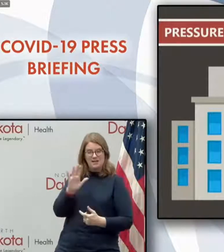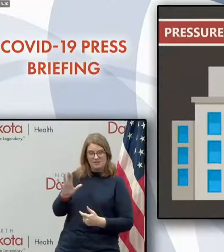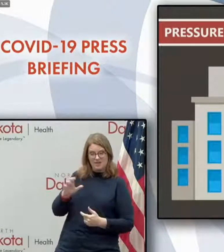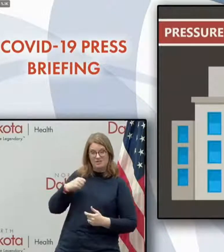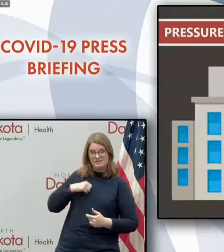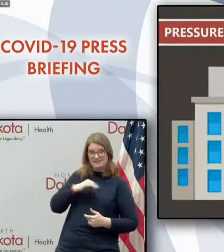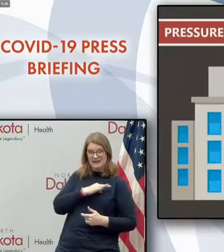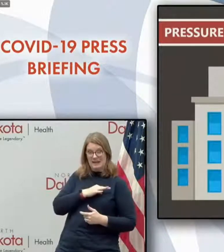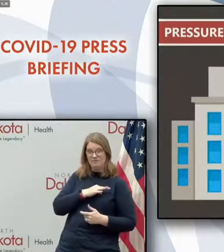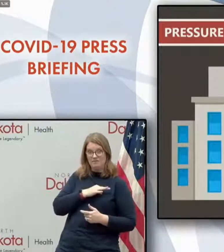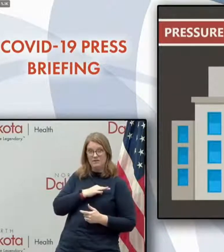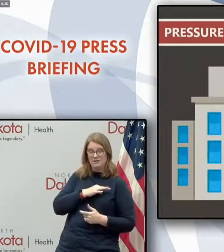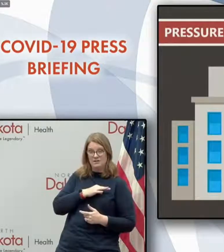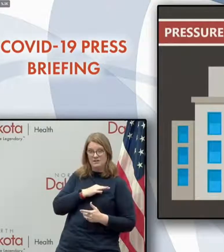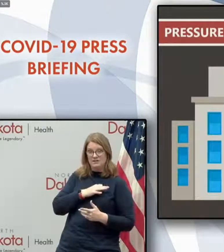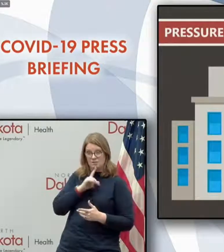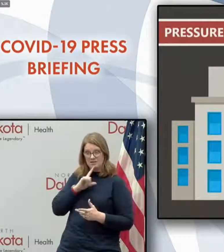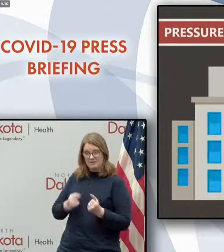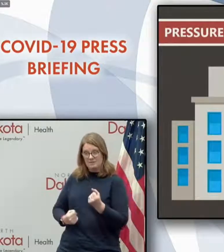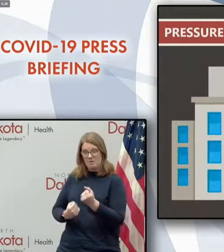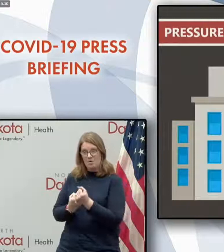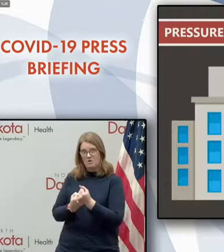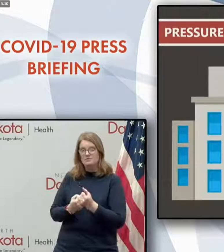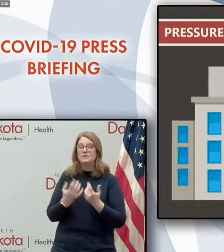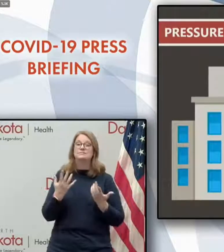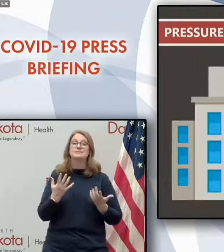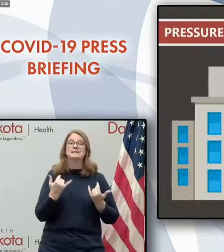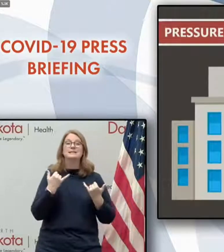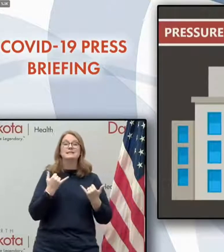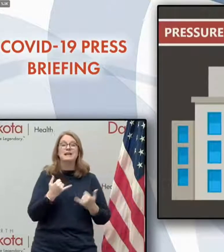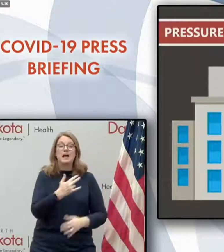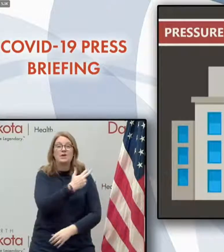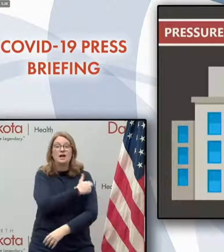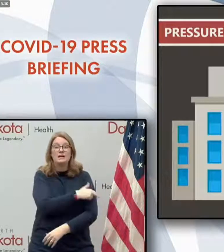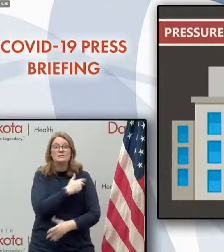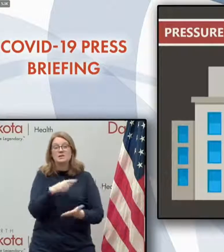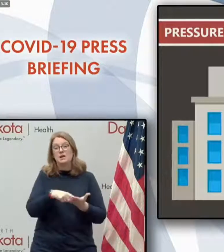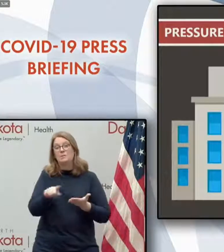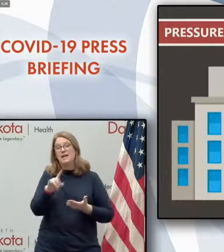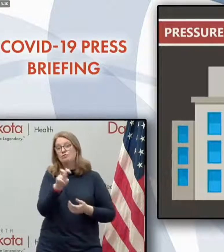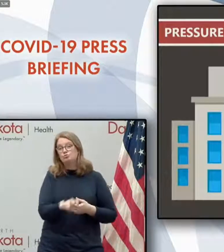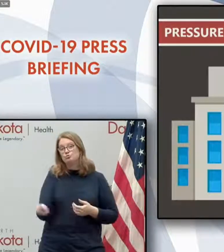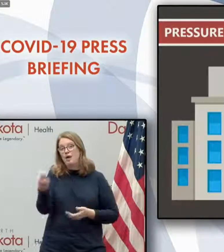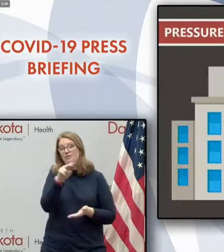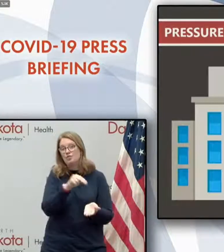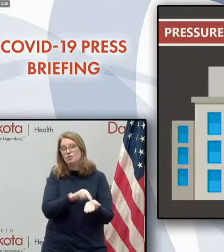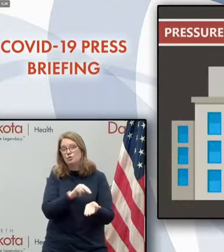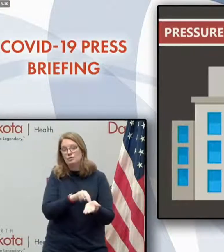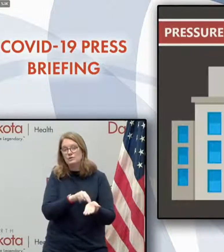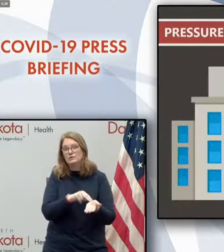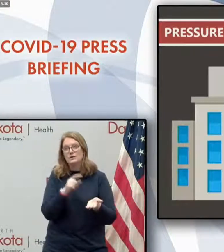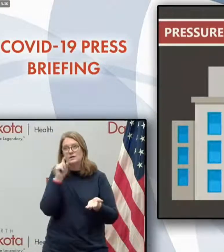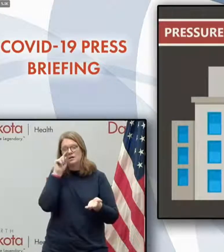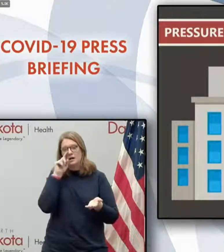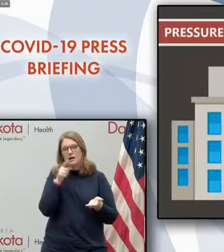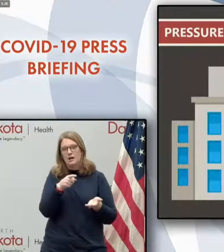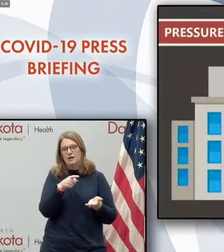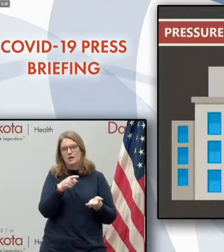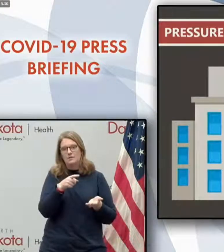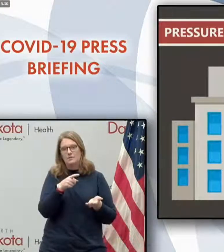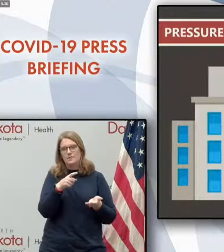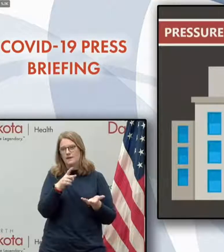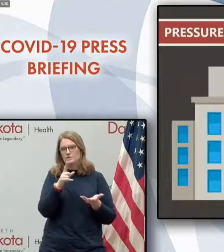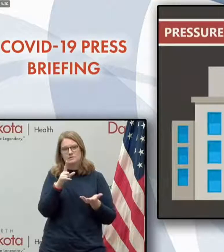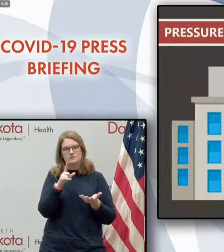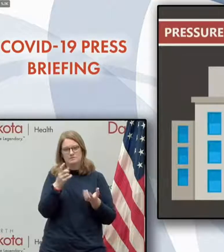concerns. But we right now have hospitals that are paying traveling nurses. In some cases, there's